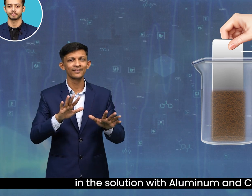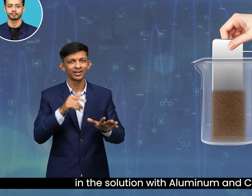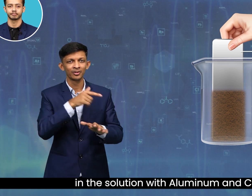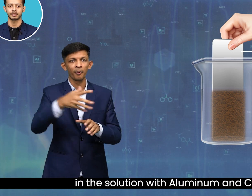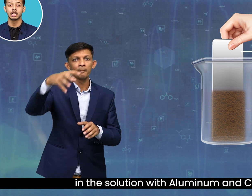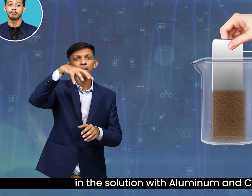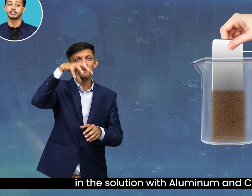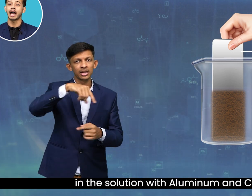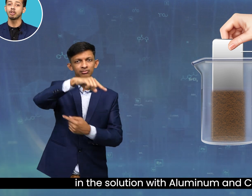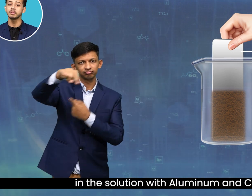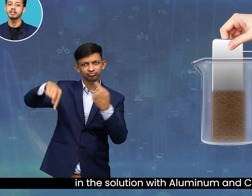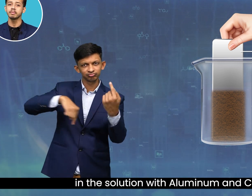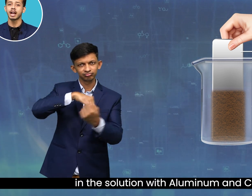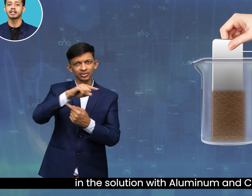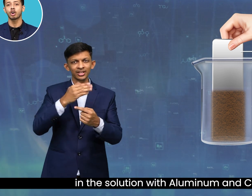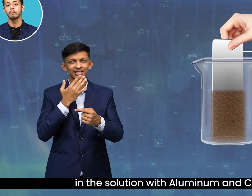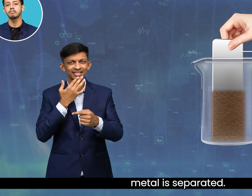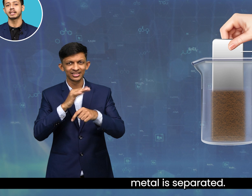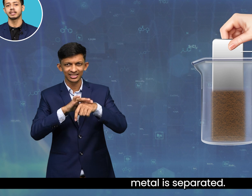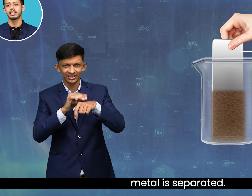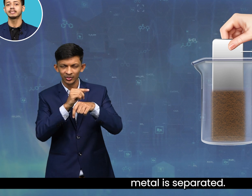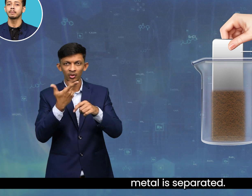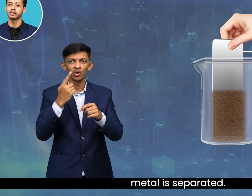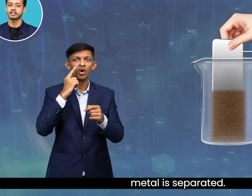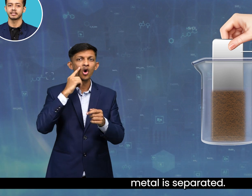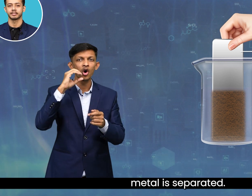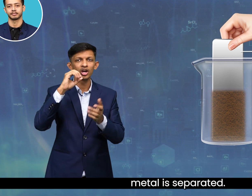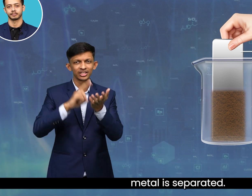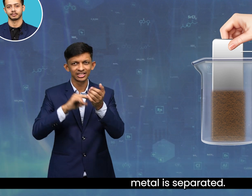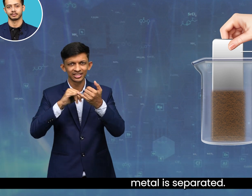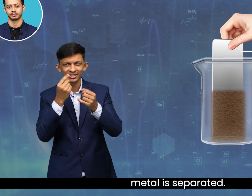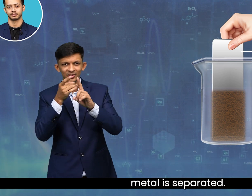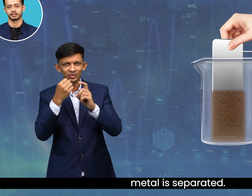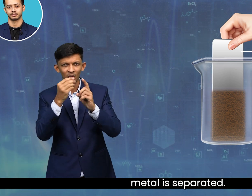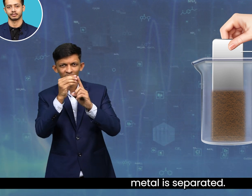solution, with aluminium and copper metal is separated.